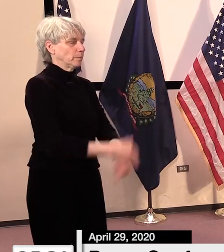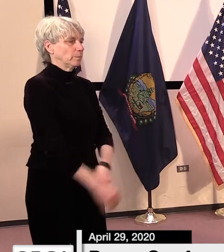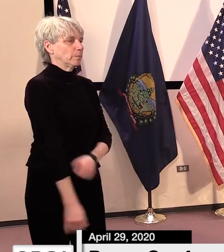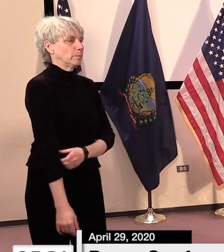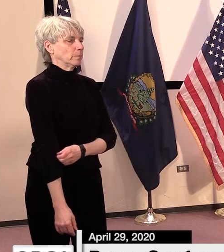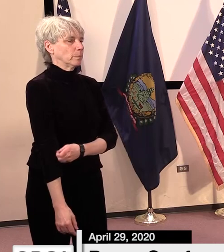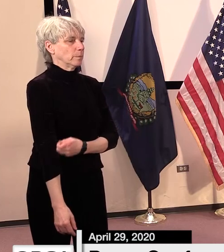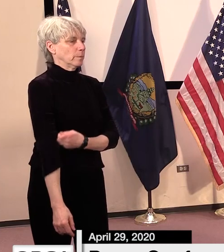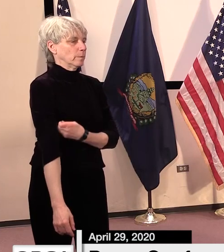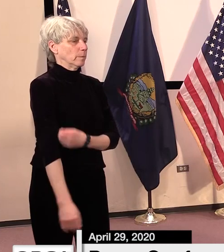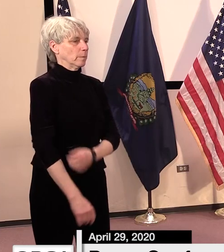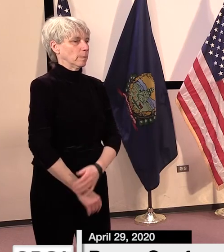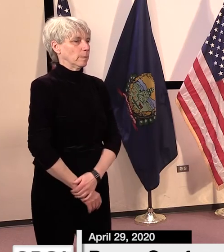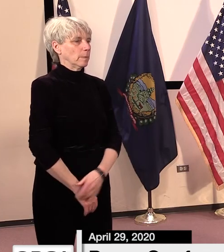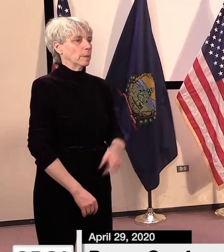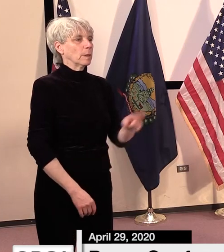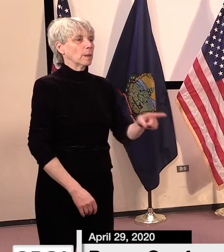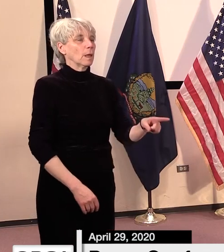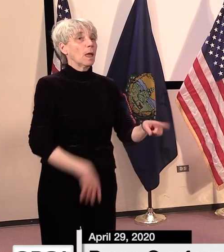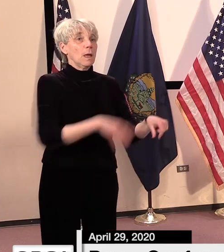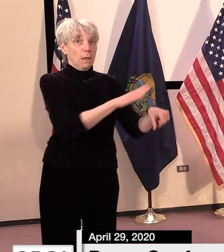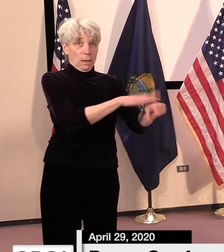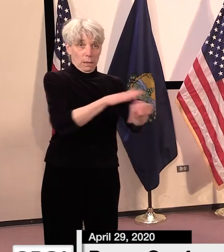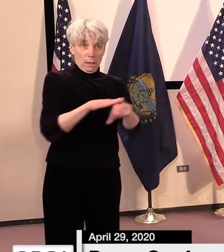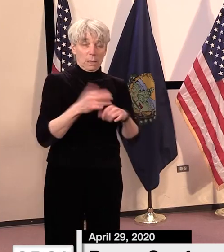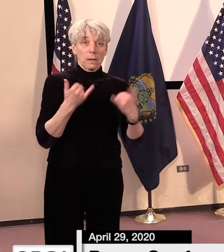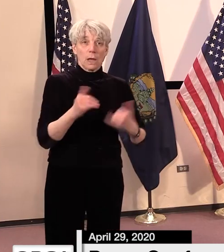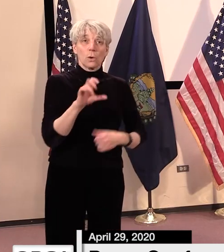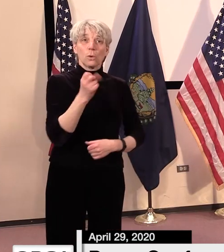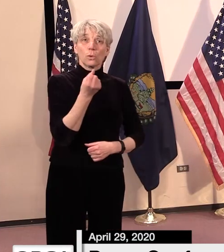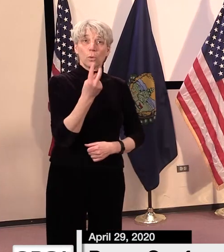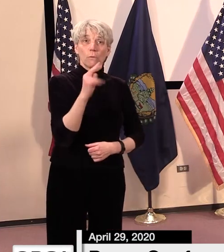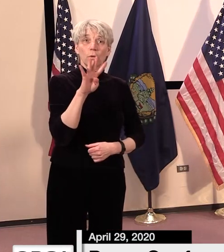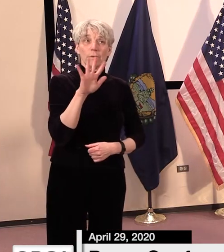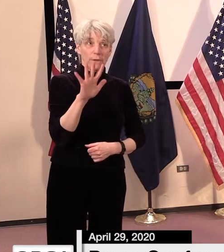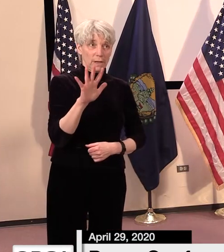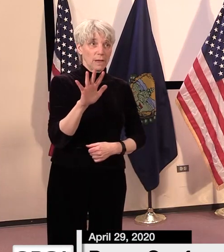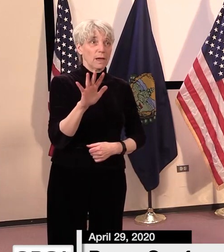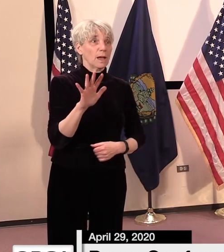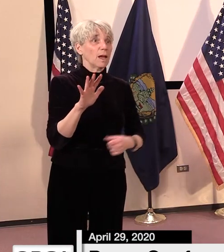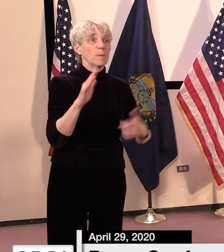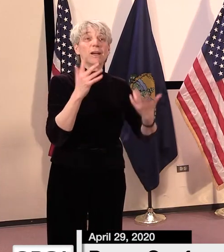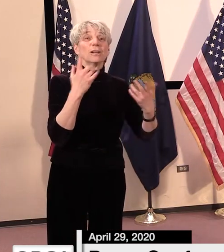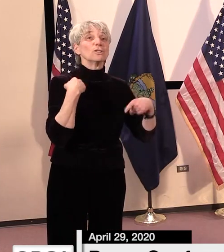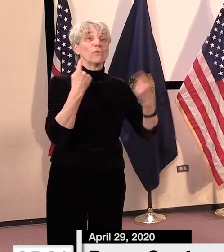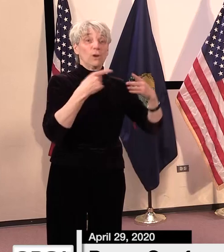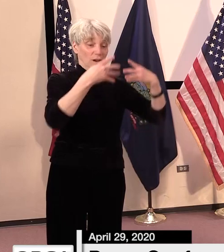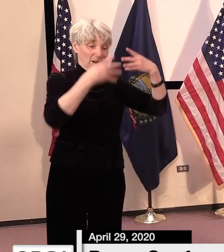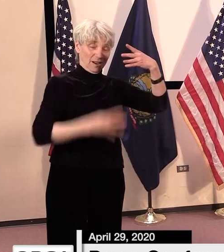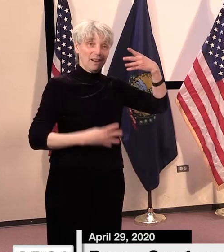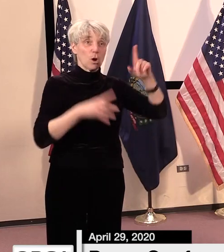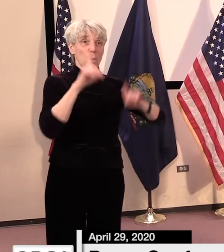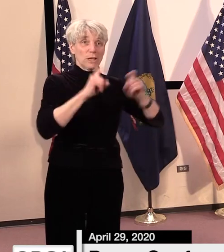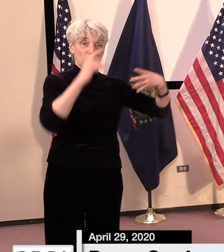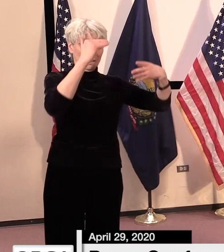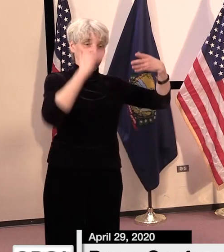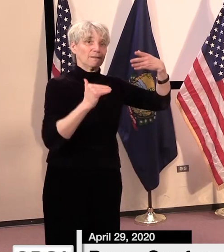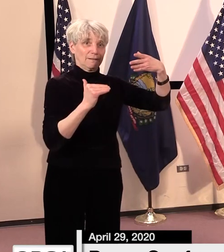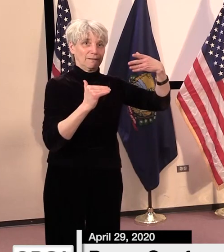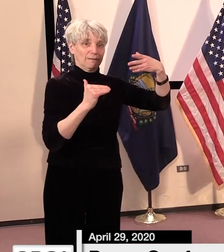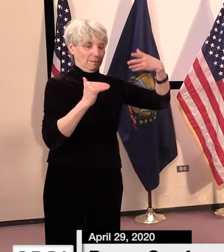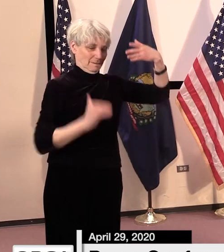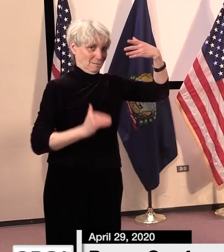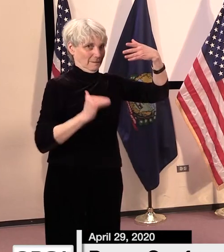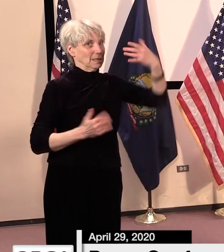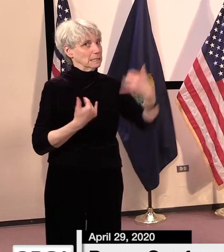Thank you, Governor. Just for everybody's awareness, it's about 1:45, and we're only 2/3 of the way through the questioners, so please keep